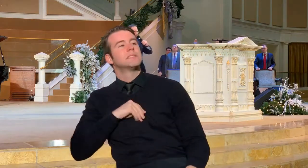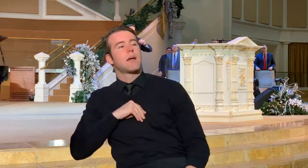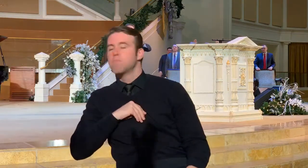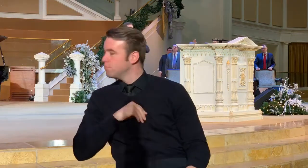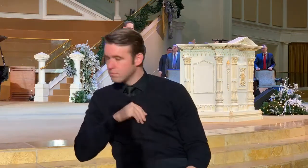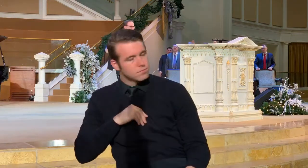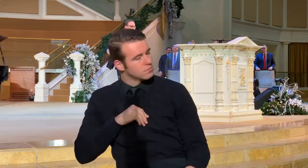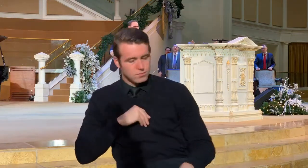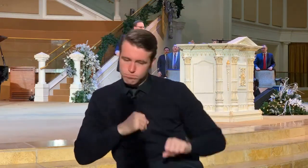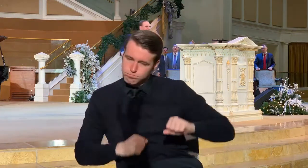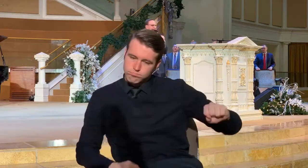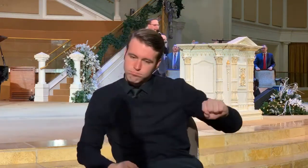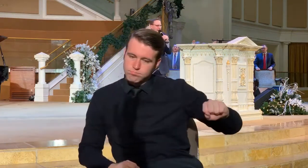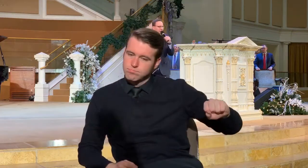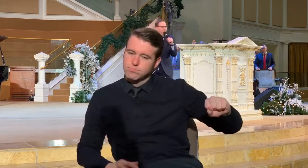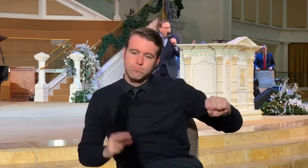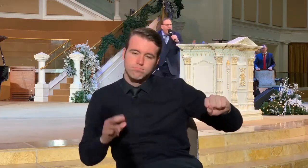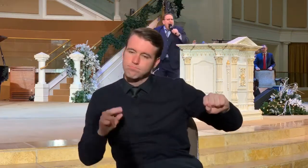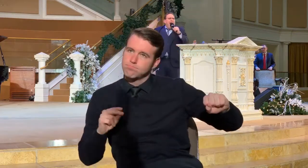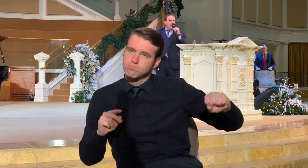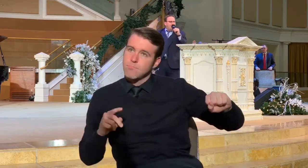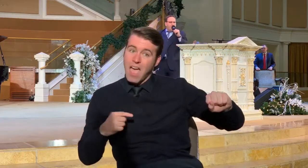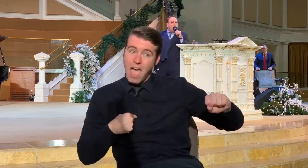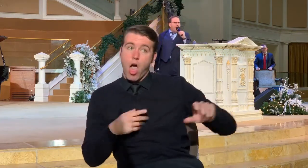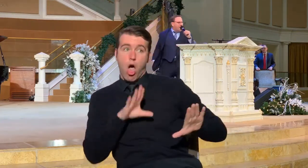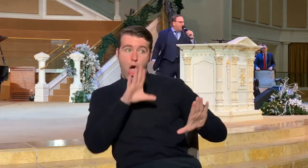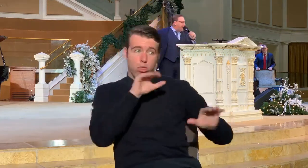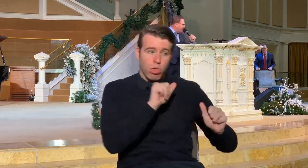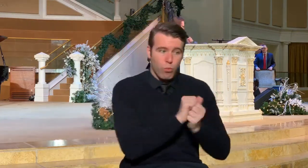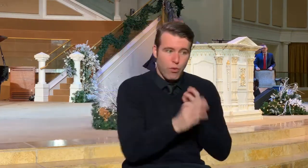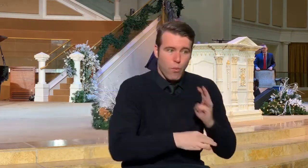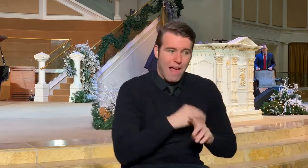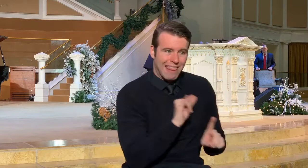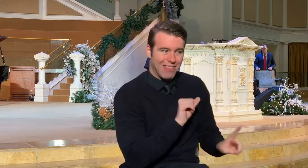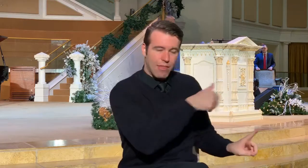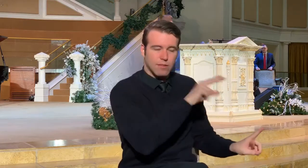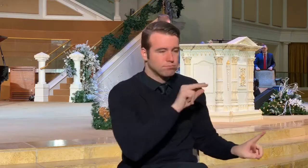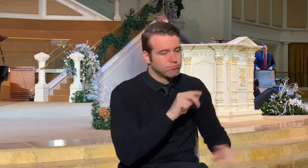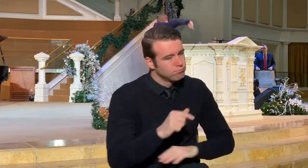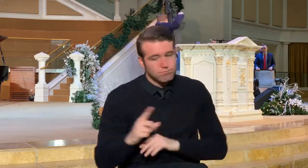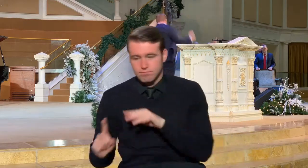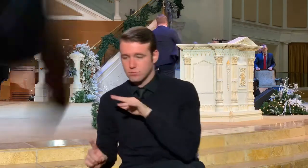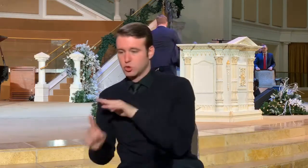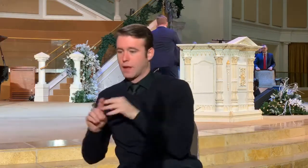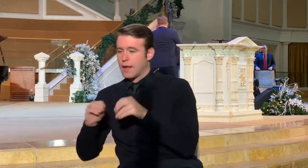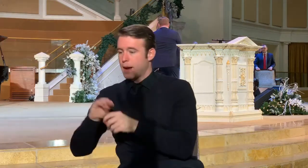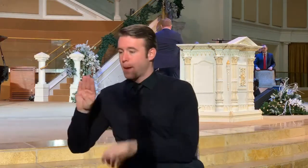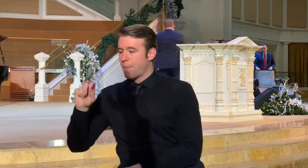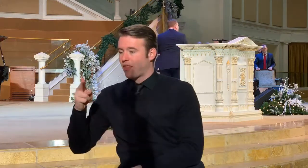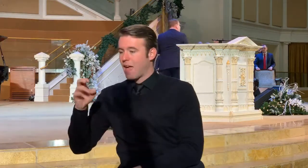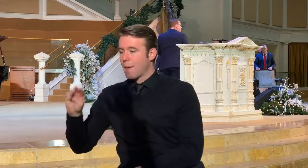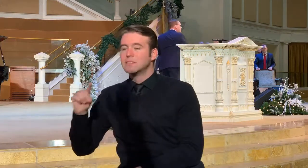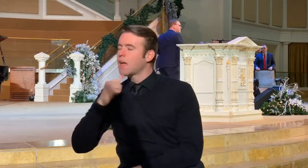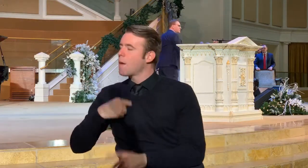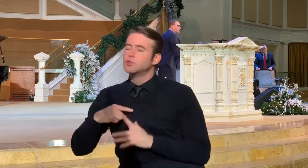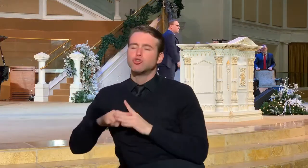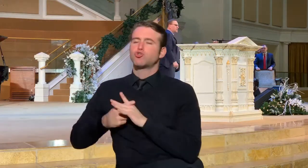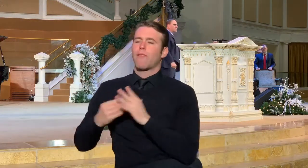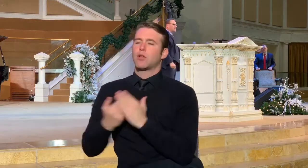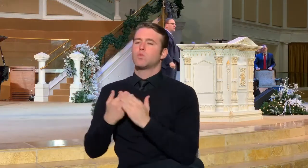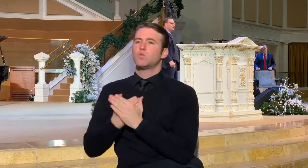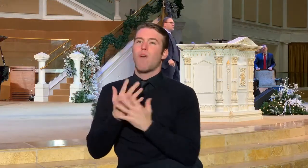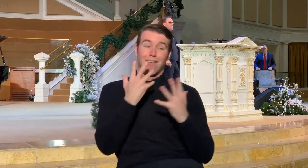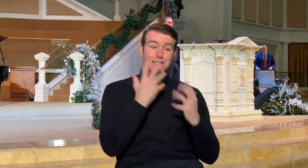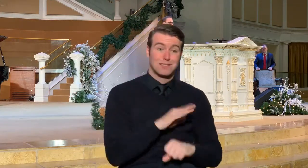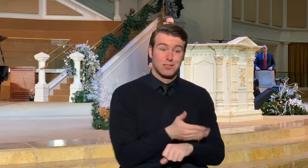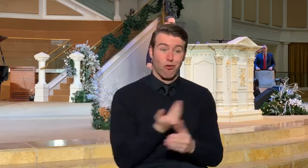lion that stuck his head out of glory and showed up in Bethlehem and said, I'm starting a new song.